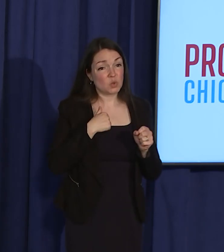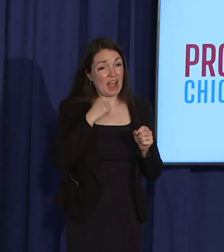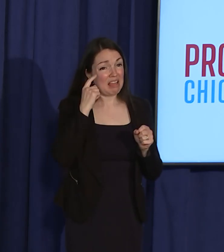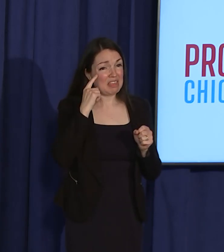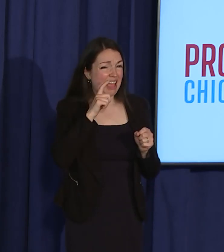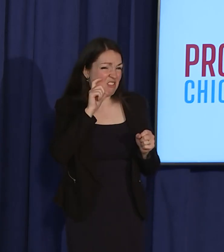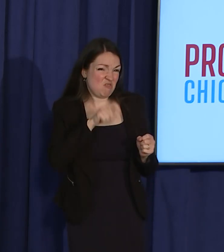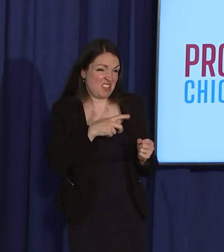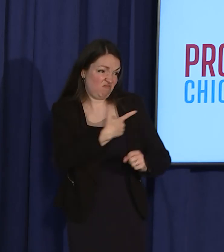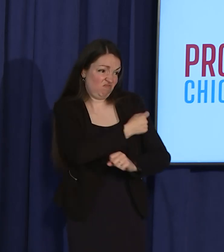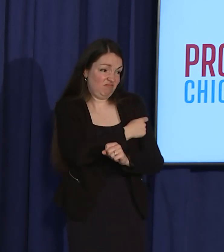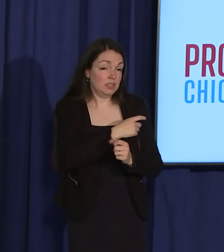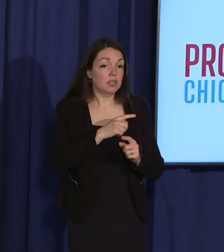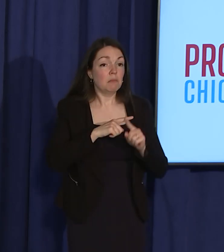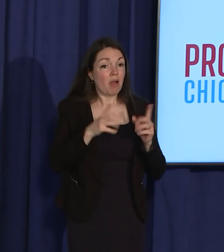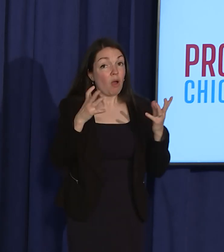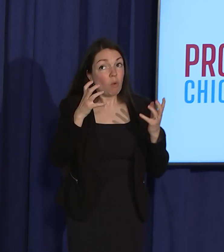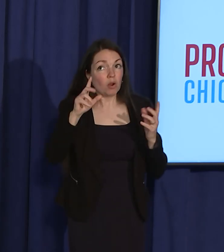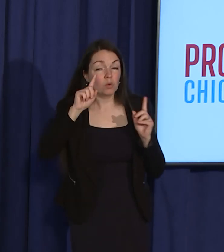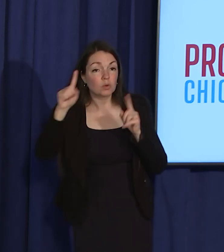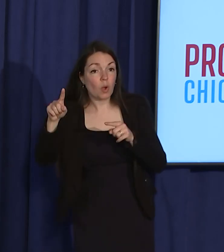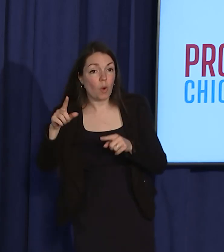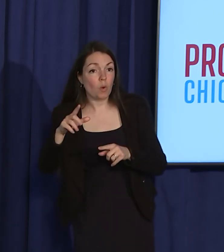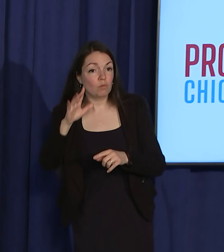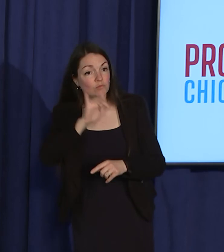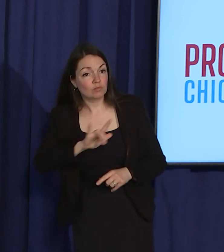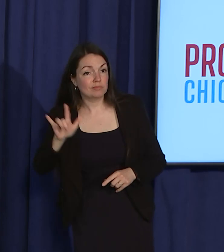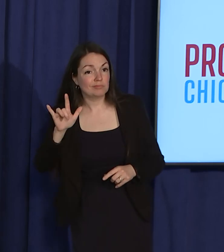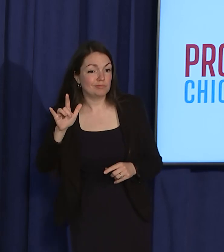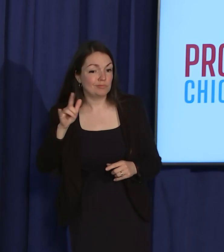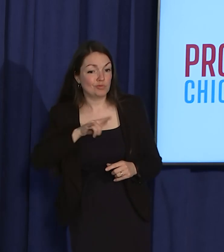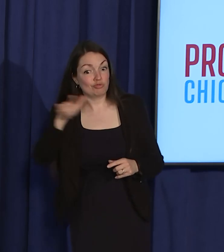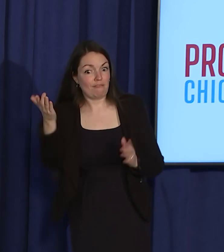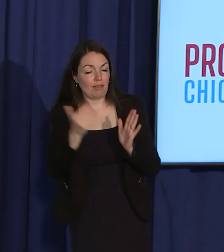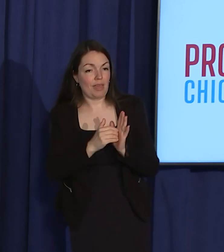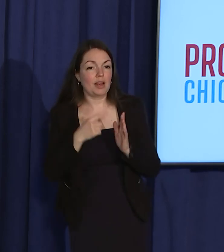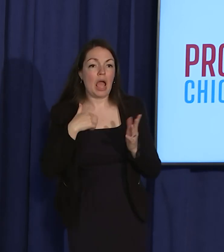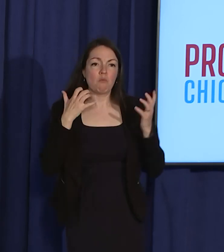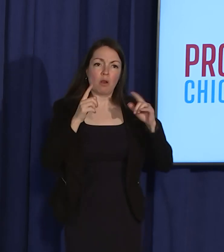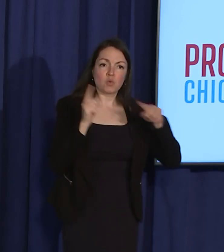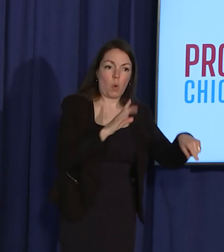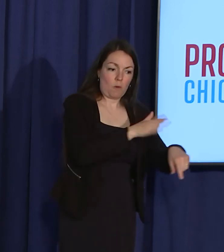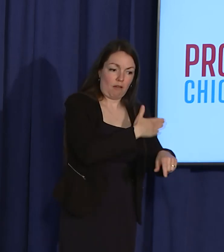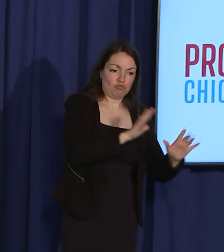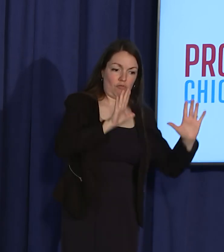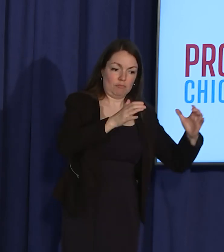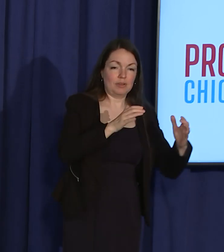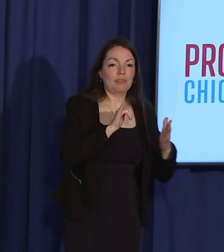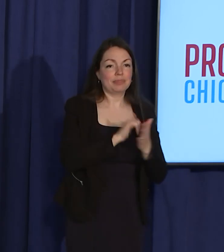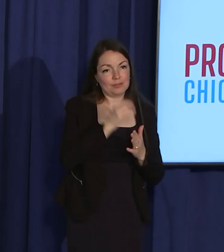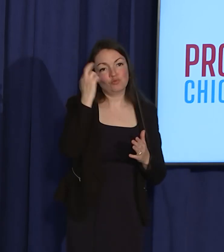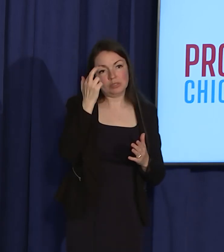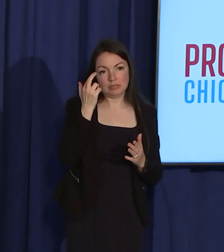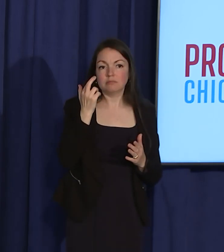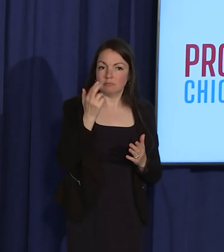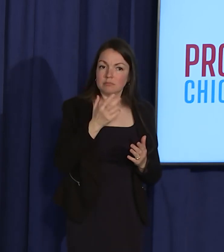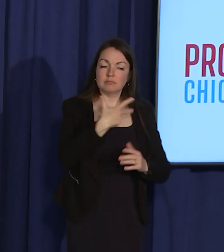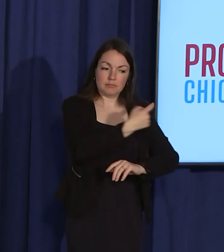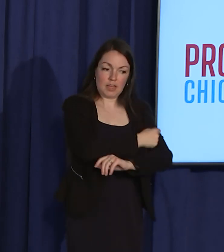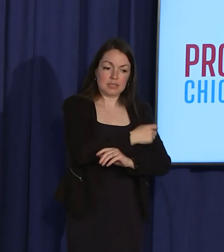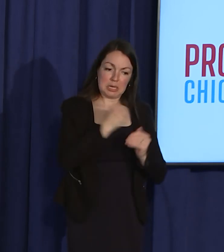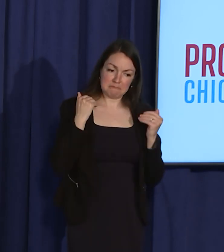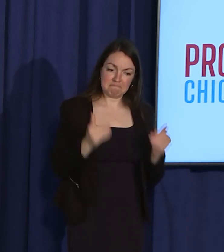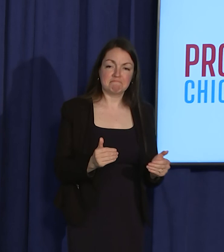high risk for COVID, but I want to be able to go to concerts without worry. That is an equally valid reason for me to get vaccinated. And all of